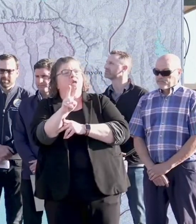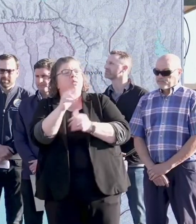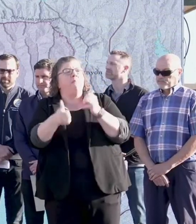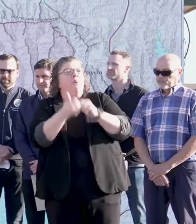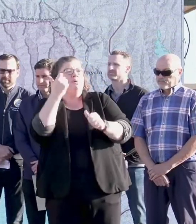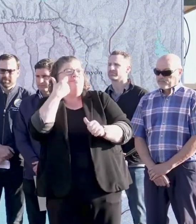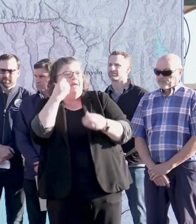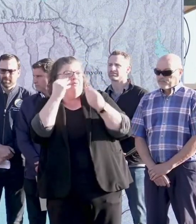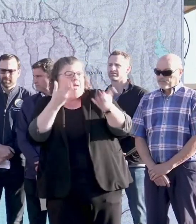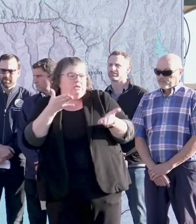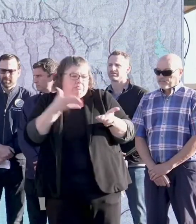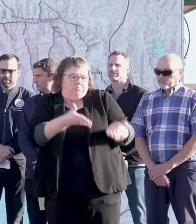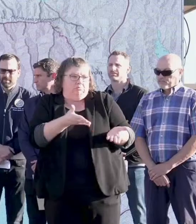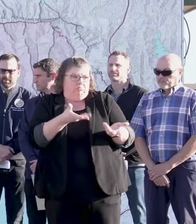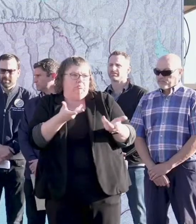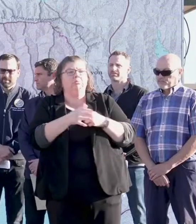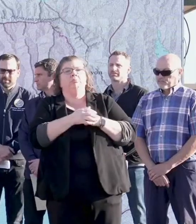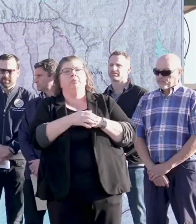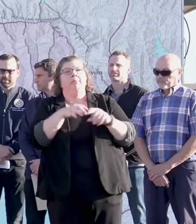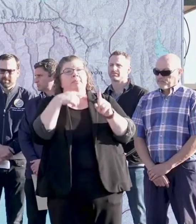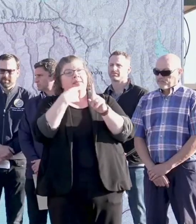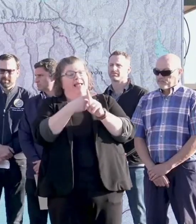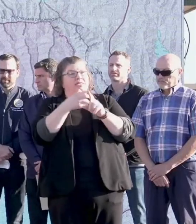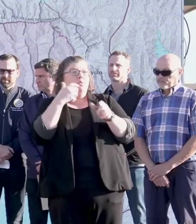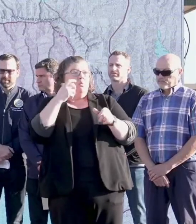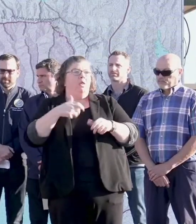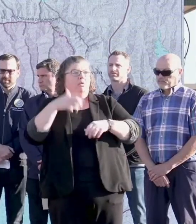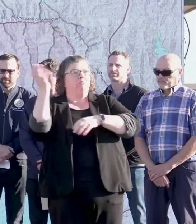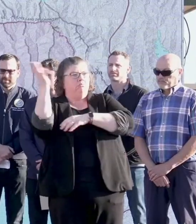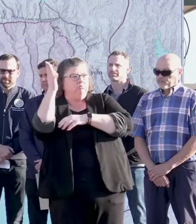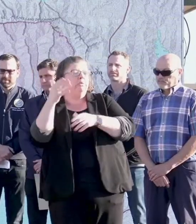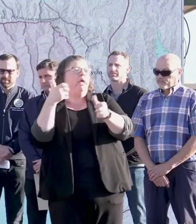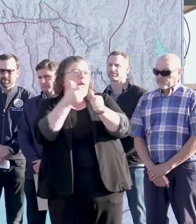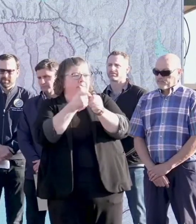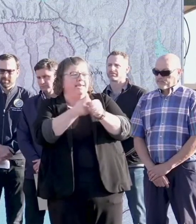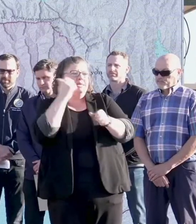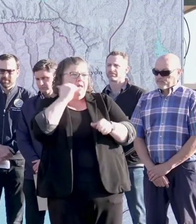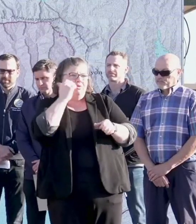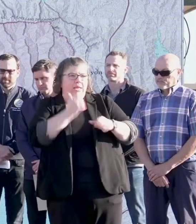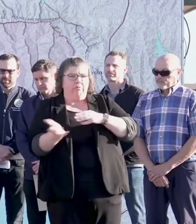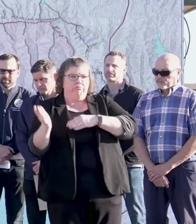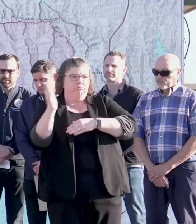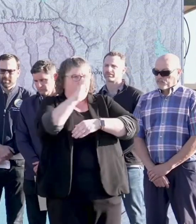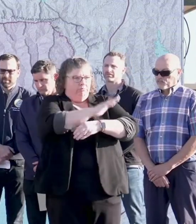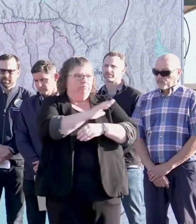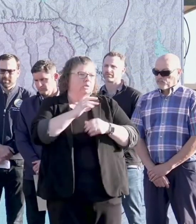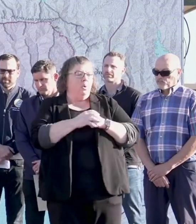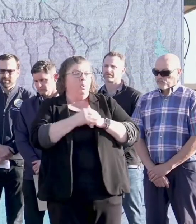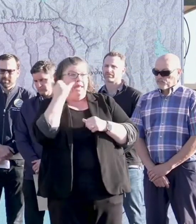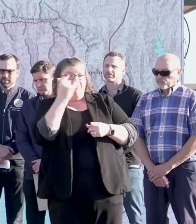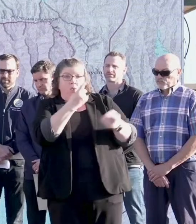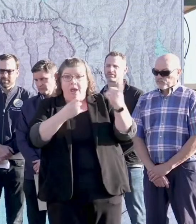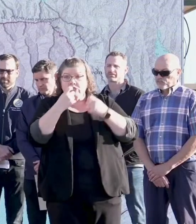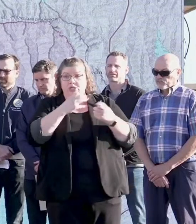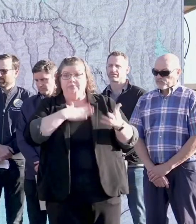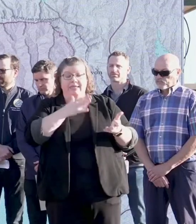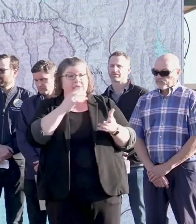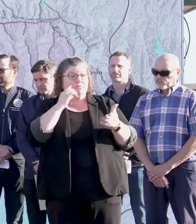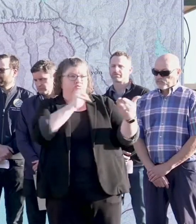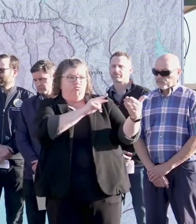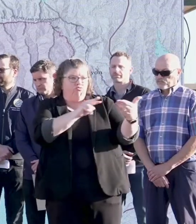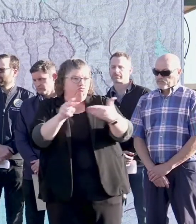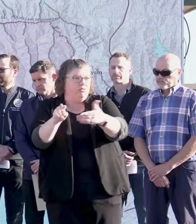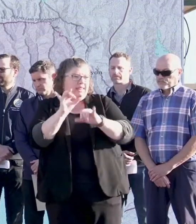up-to-date information, as well as our incident updates throughout the day, and we will keep you updated on that. So if you have any questions, please refer to that as